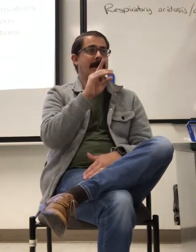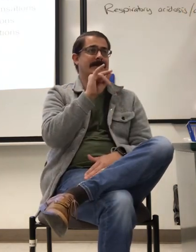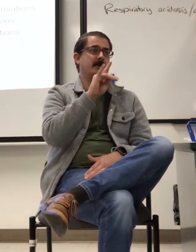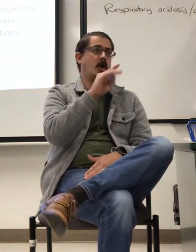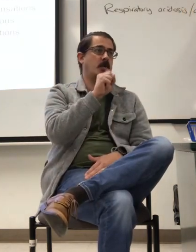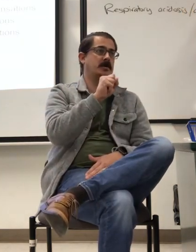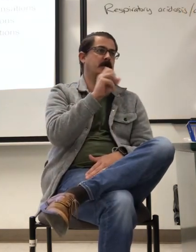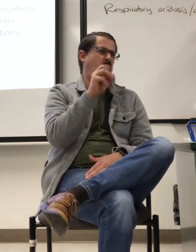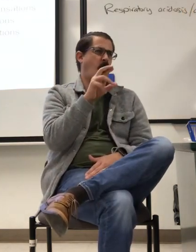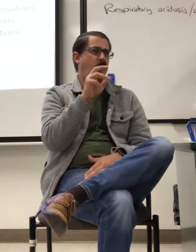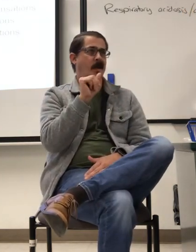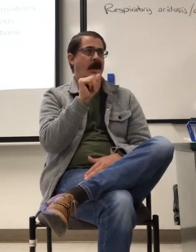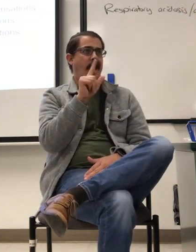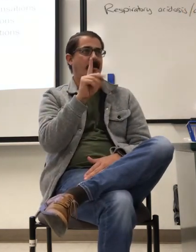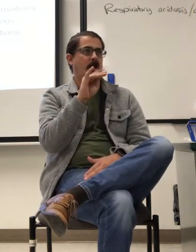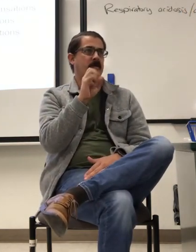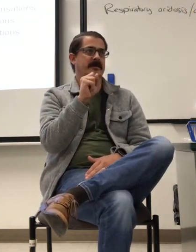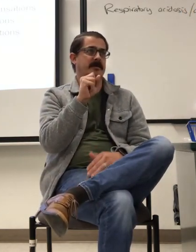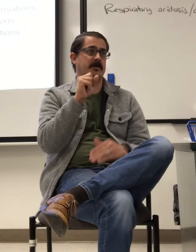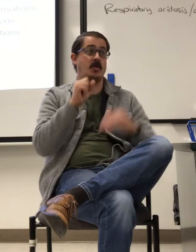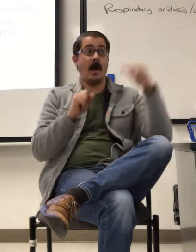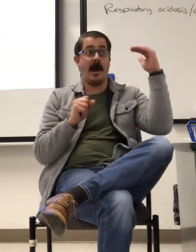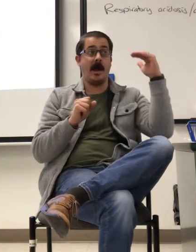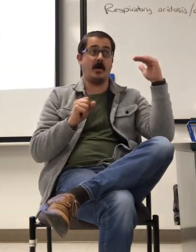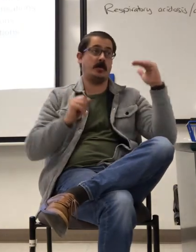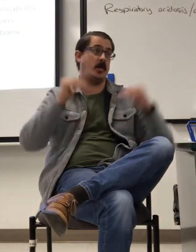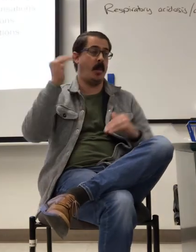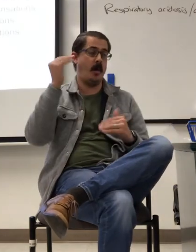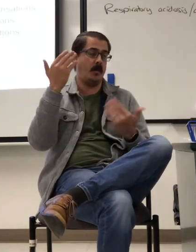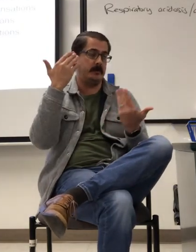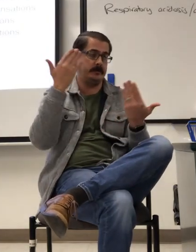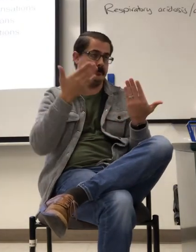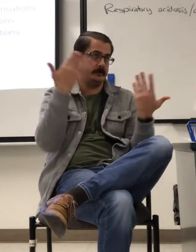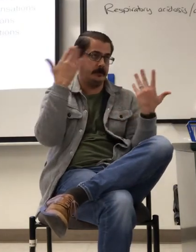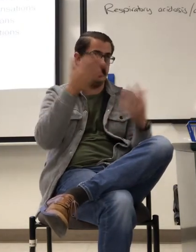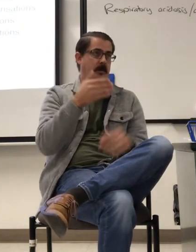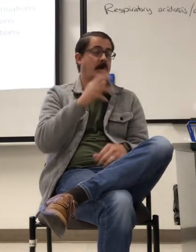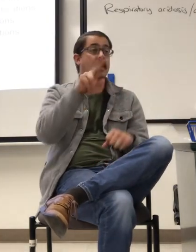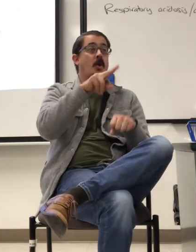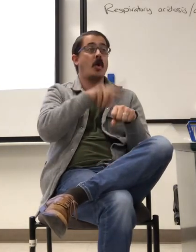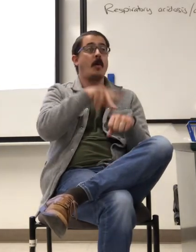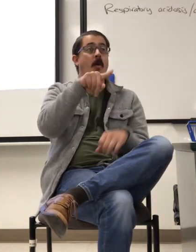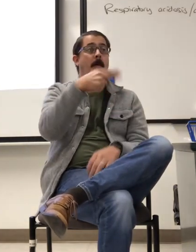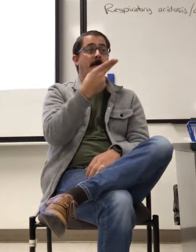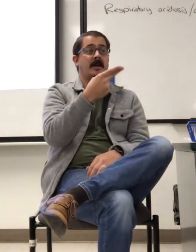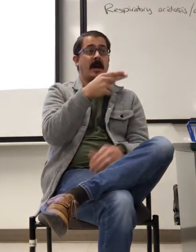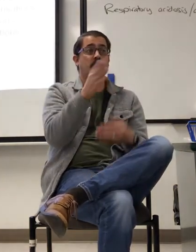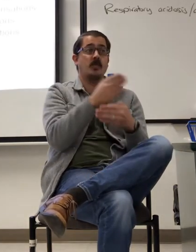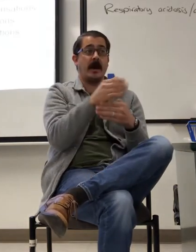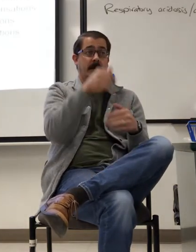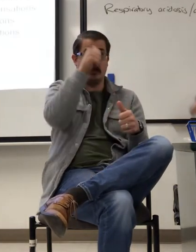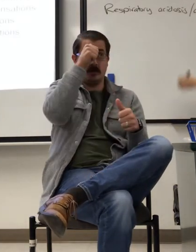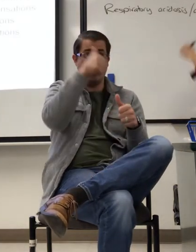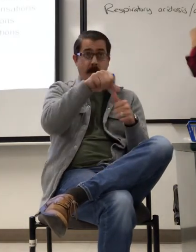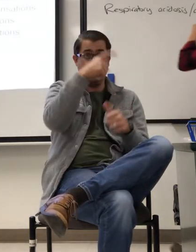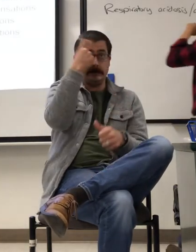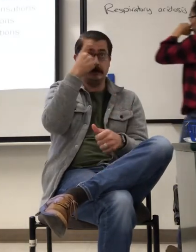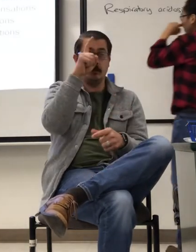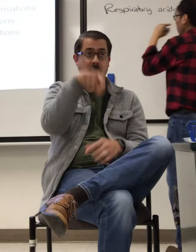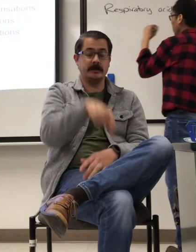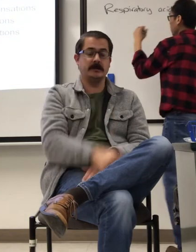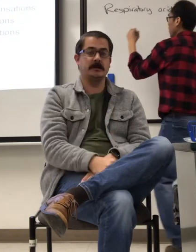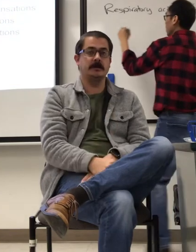alkalosis, too high or too low. The first thing you should commit to memory is that the normal pH range, this is what we're trying to